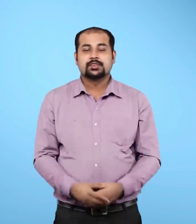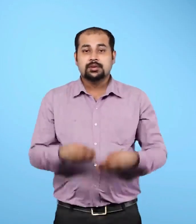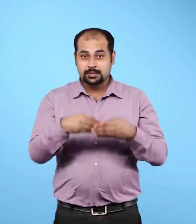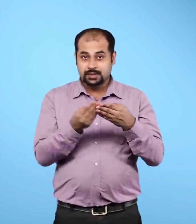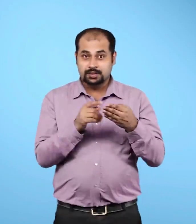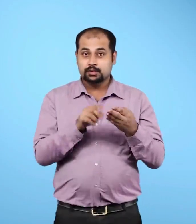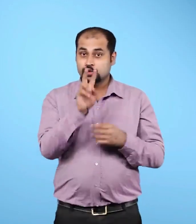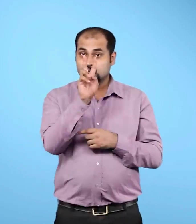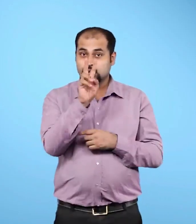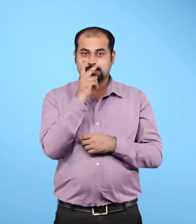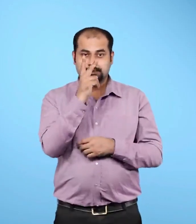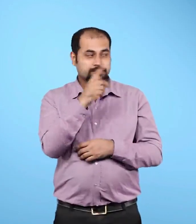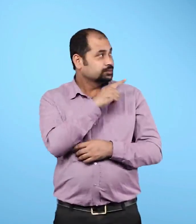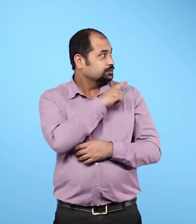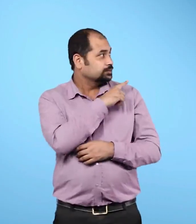Bill 2.